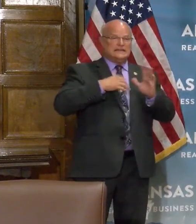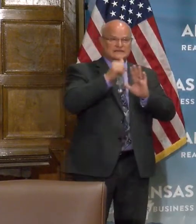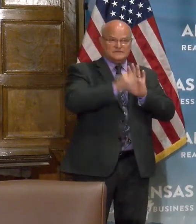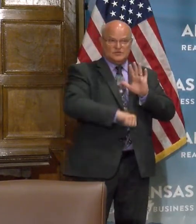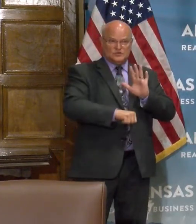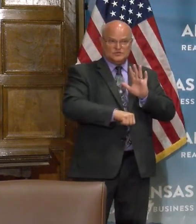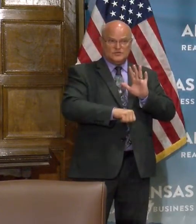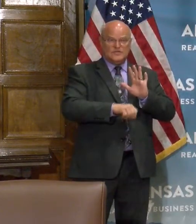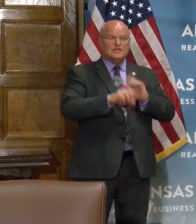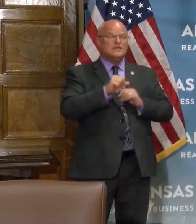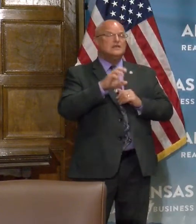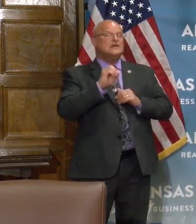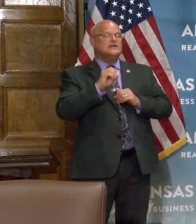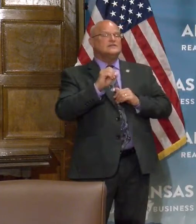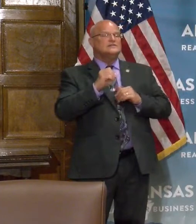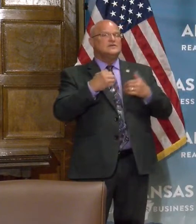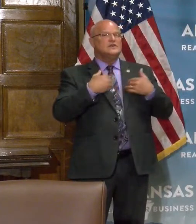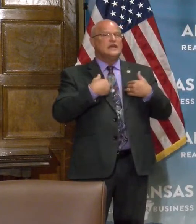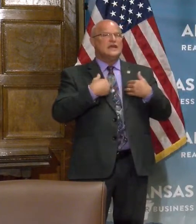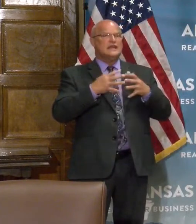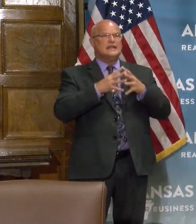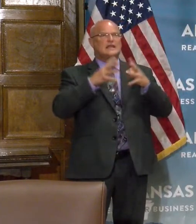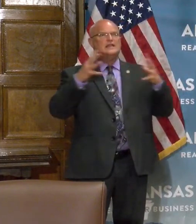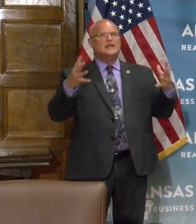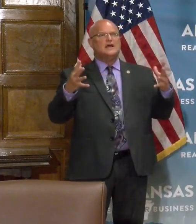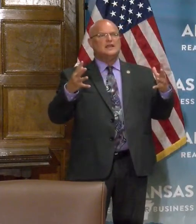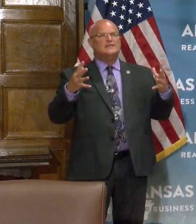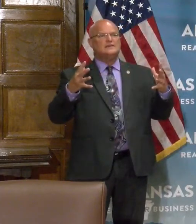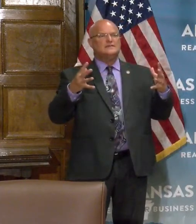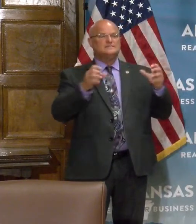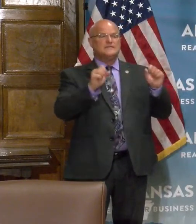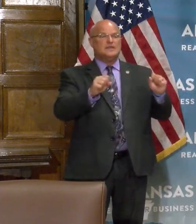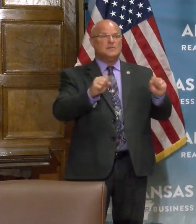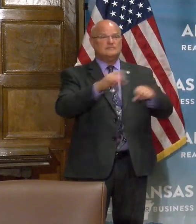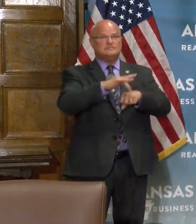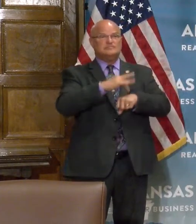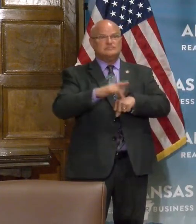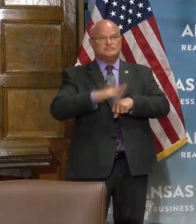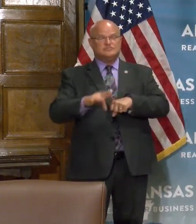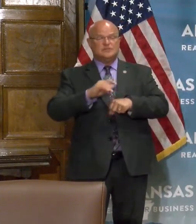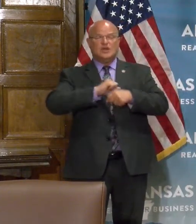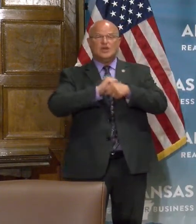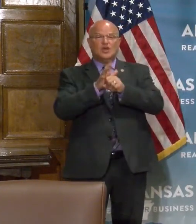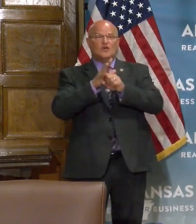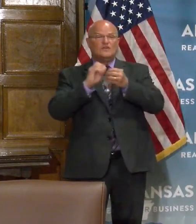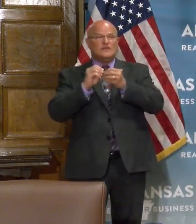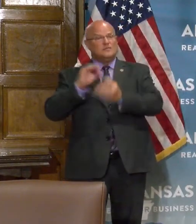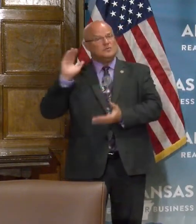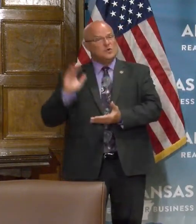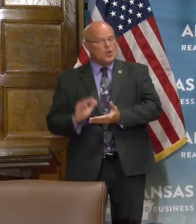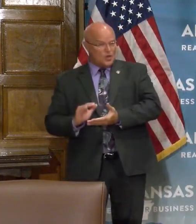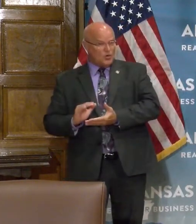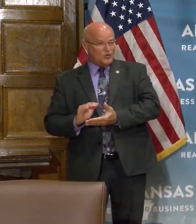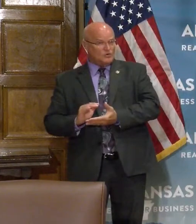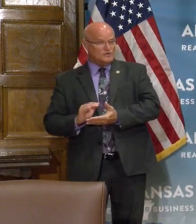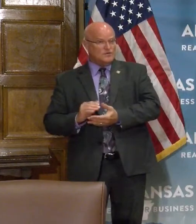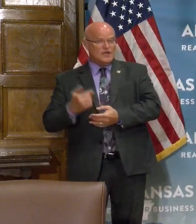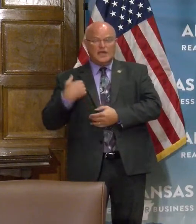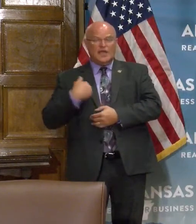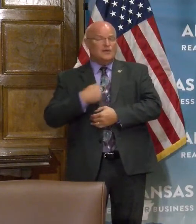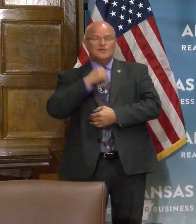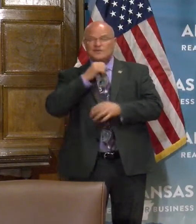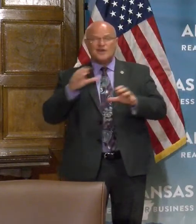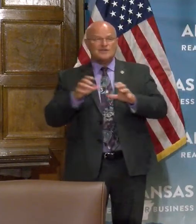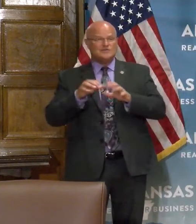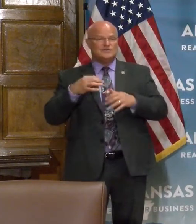surgery. So there was a great deal of capacity because our COVID numbers were low and we were not